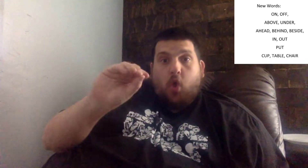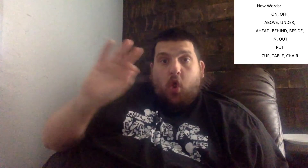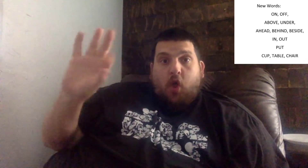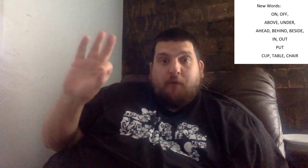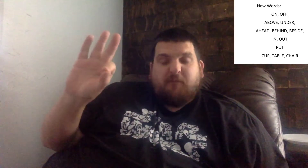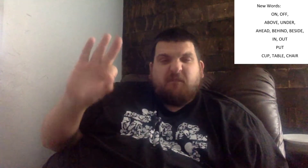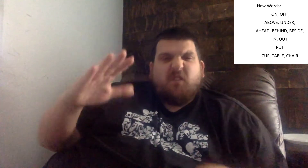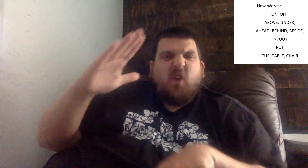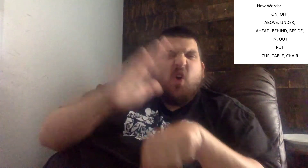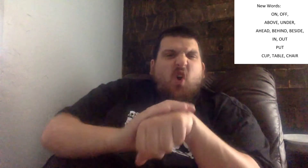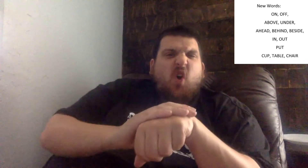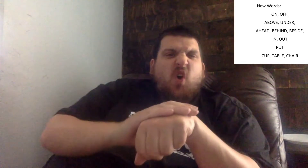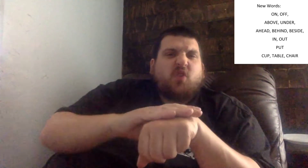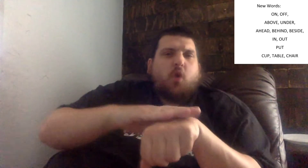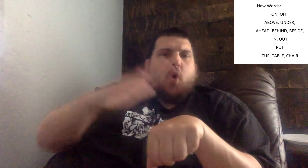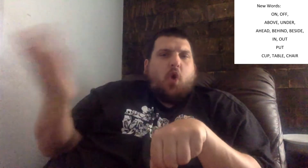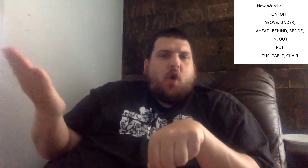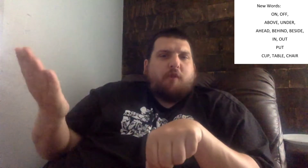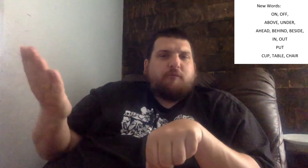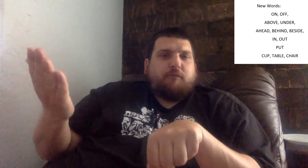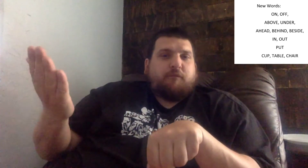On and off. On, off.